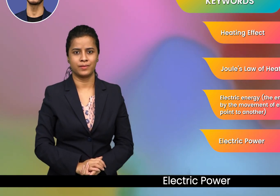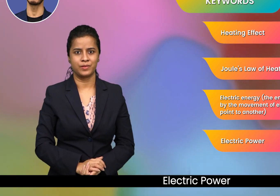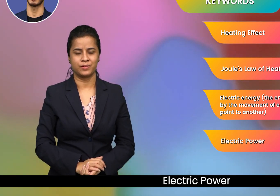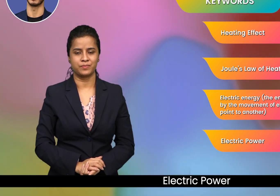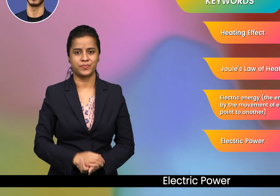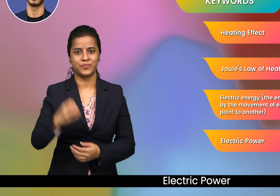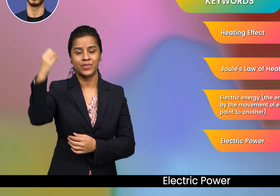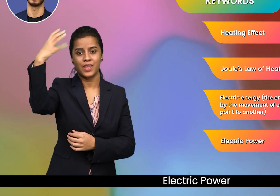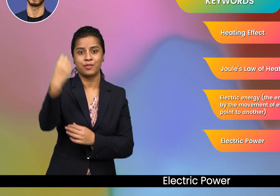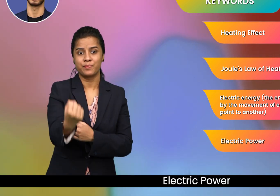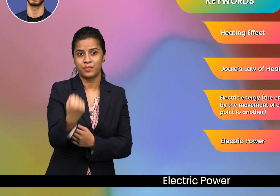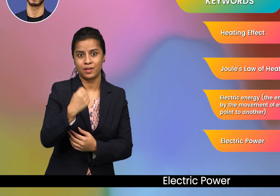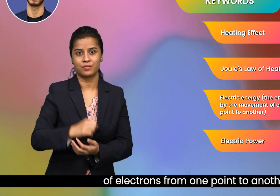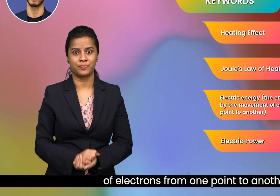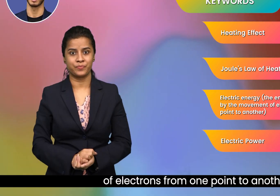Electric power.